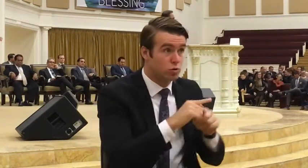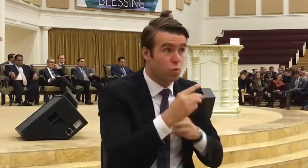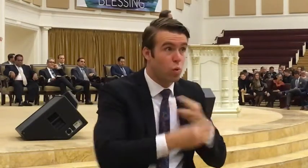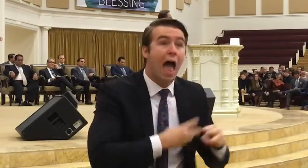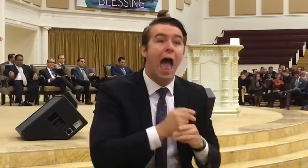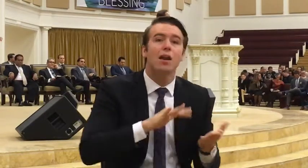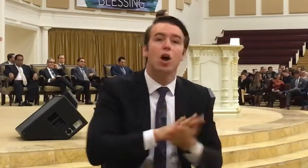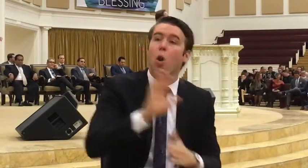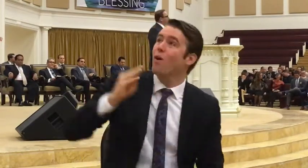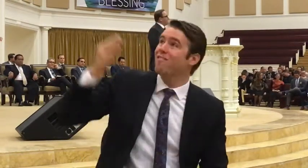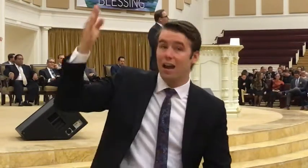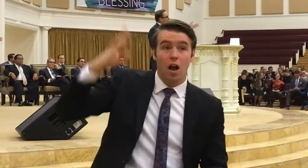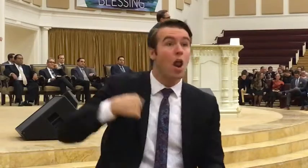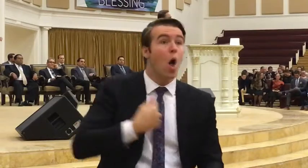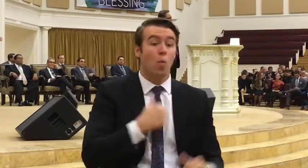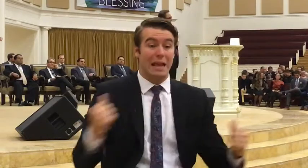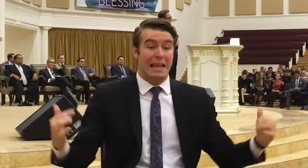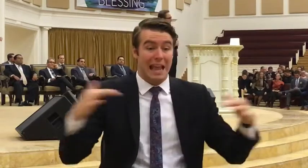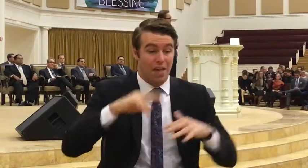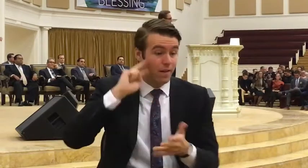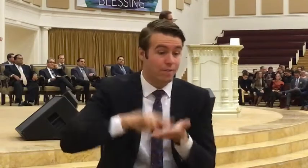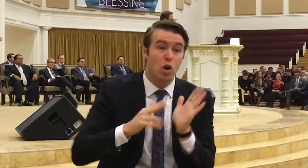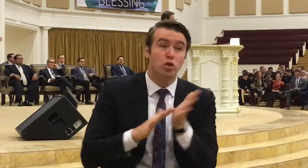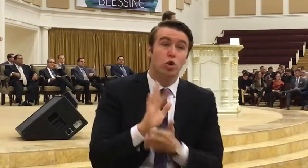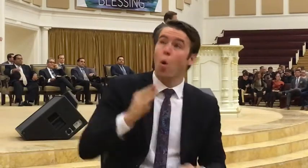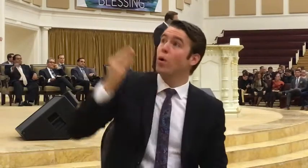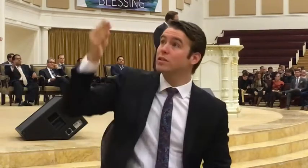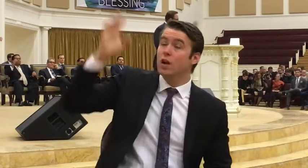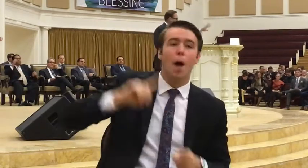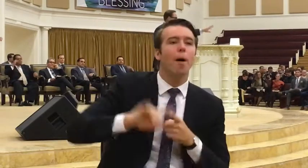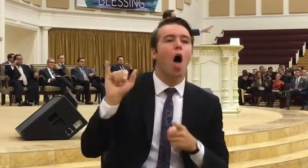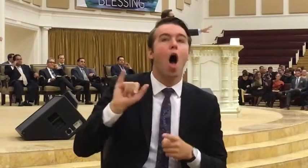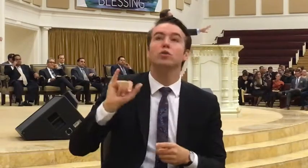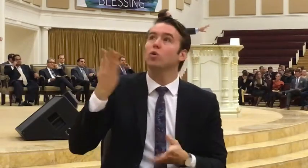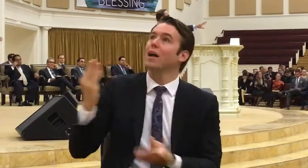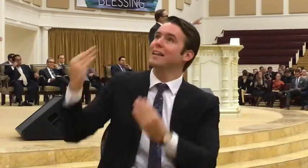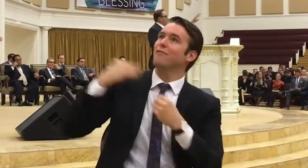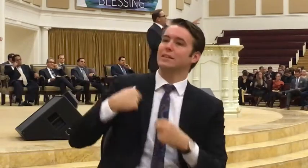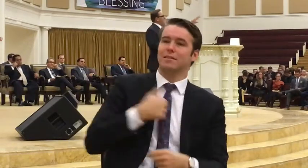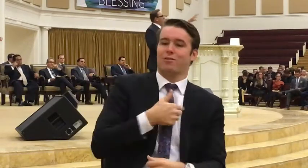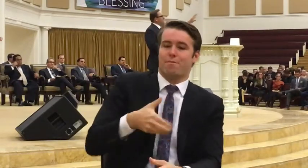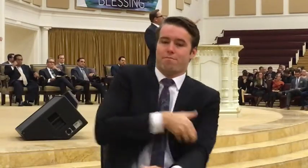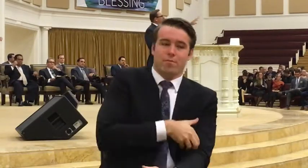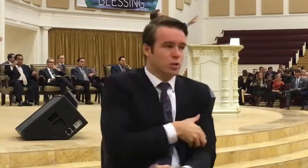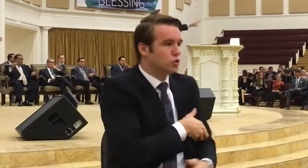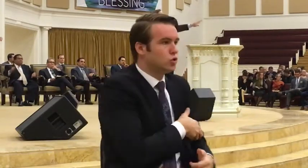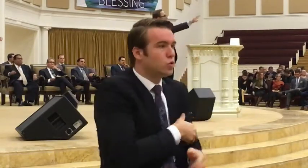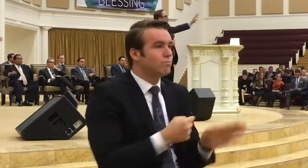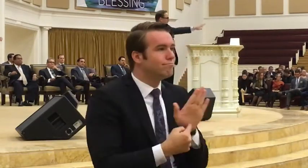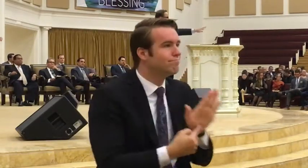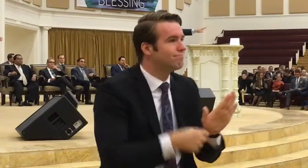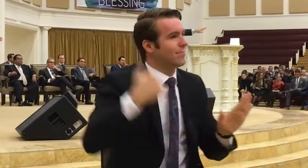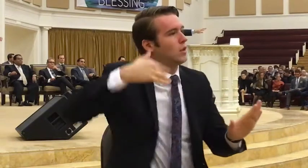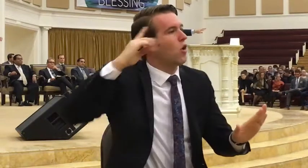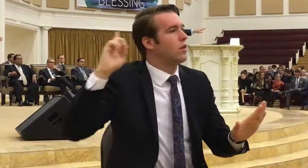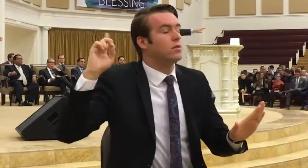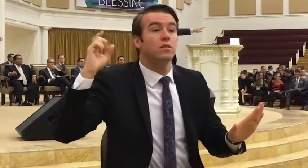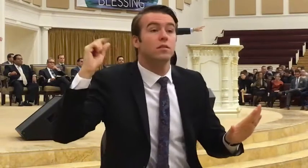We gather to glorify, but we gather to be equipped to go reveal Him. If we go all